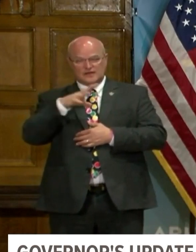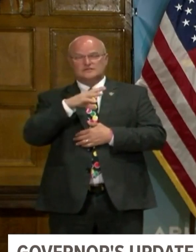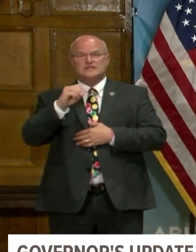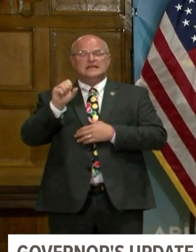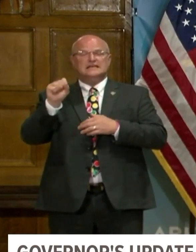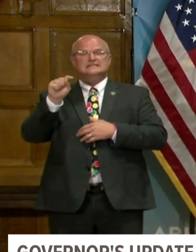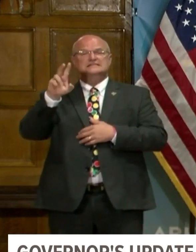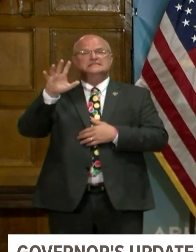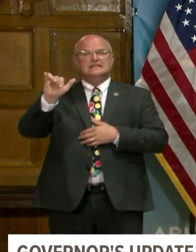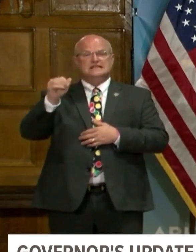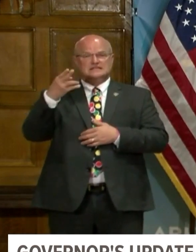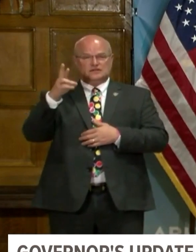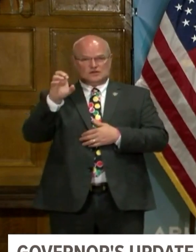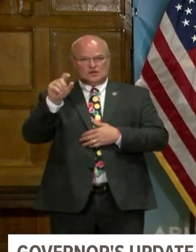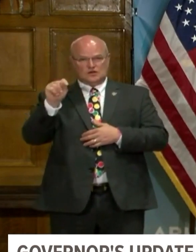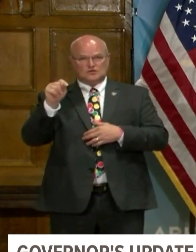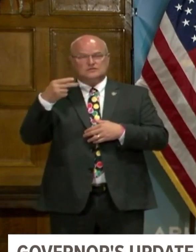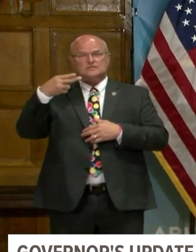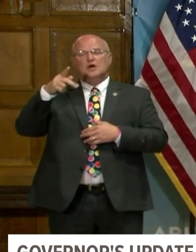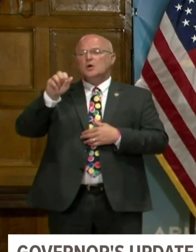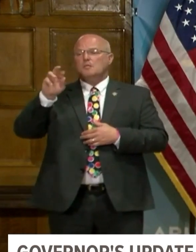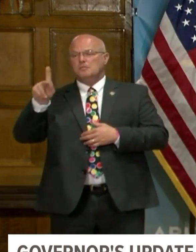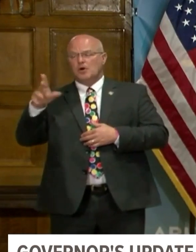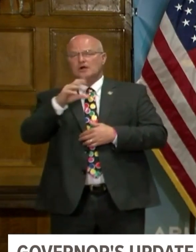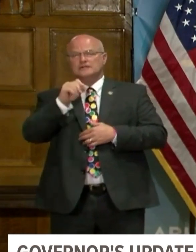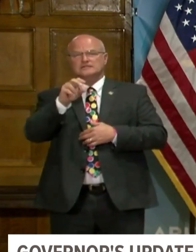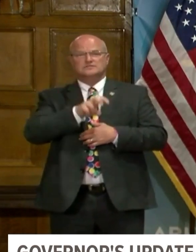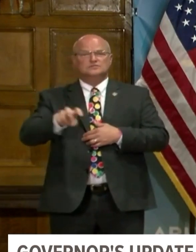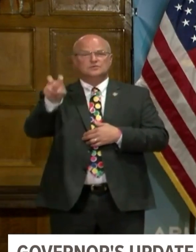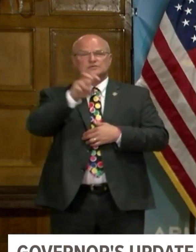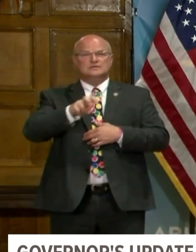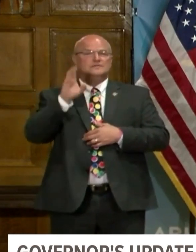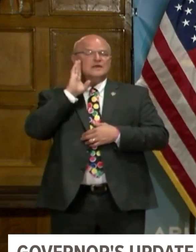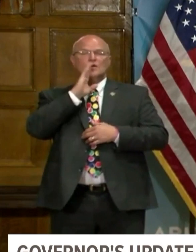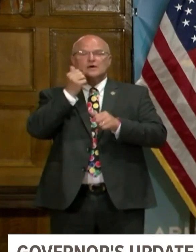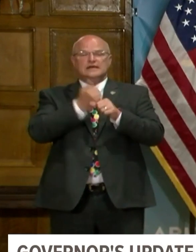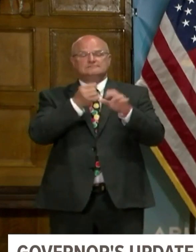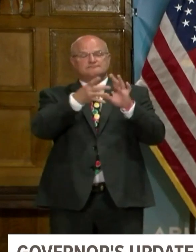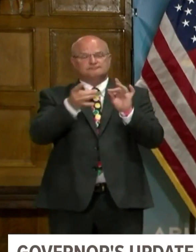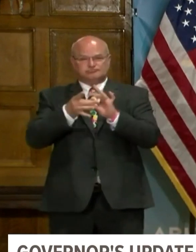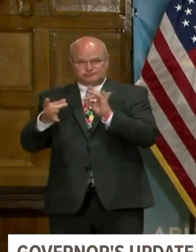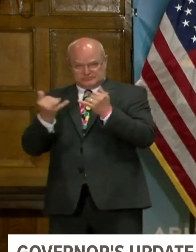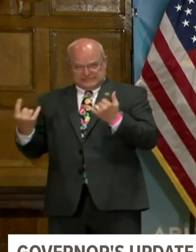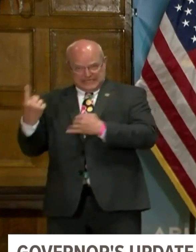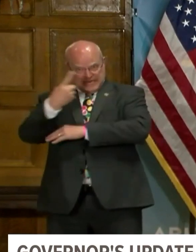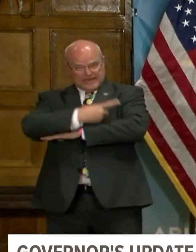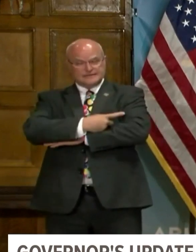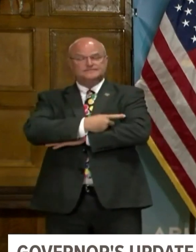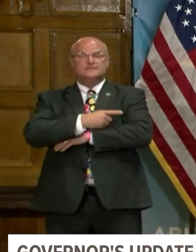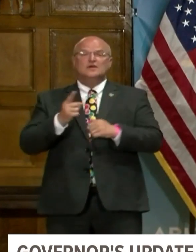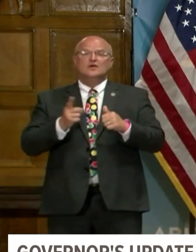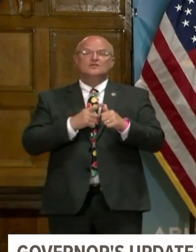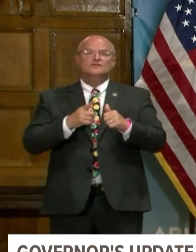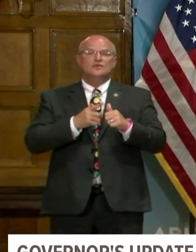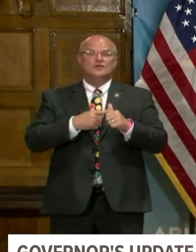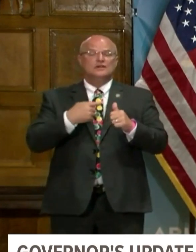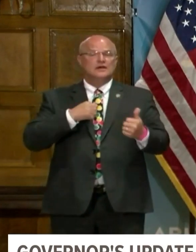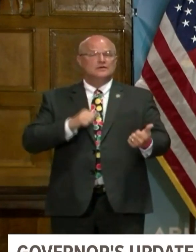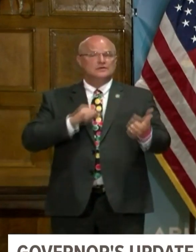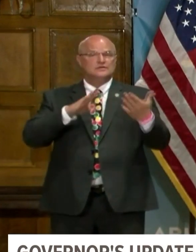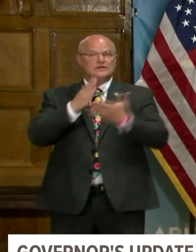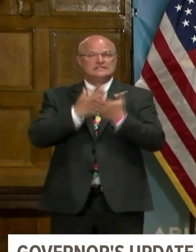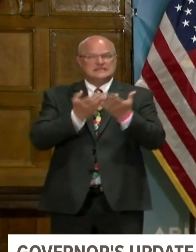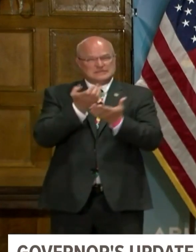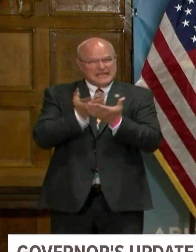Secretary Stacy Hurst of Parks, Heritage, and Tourism that will each make comments today. First, let me address